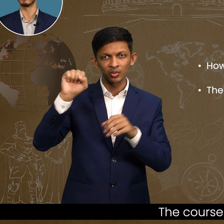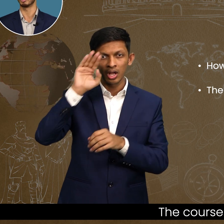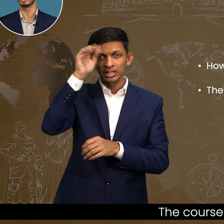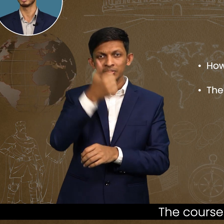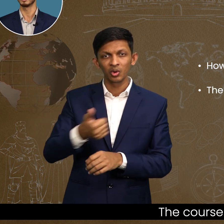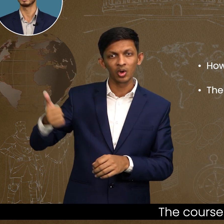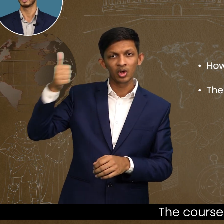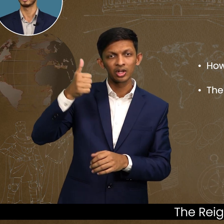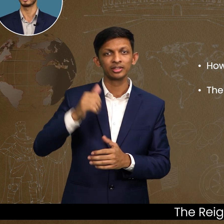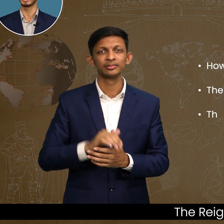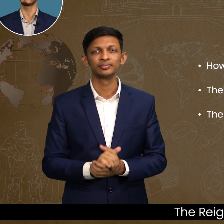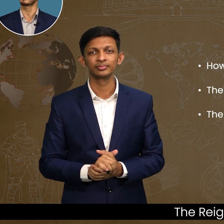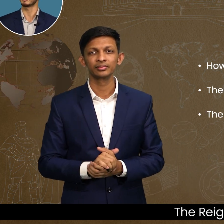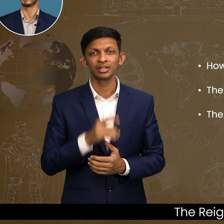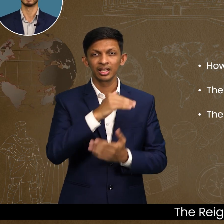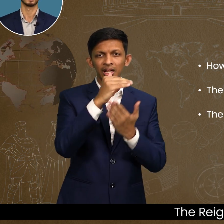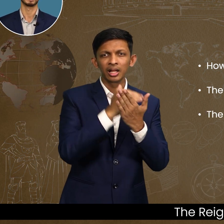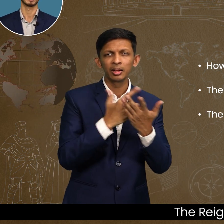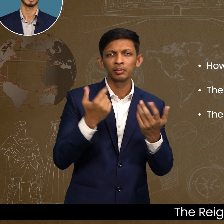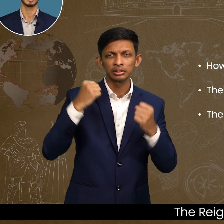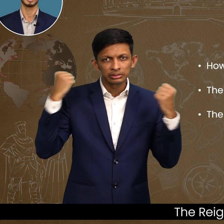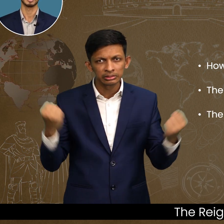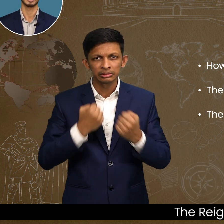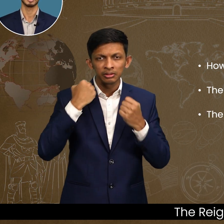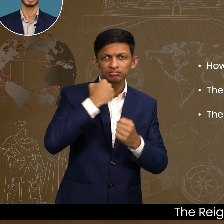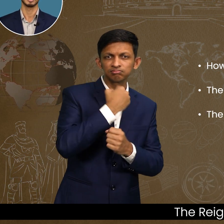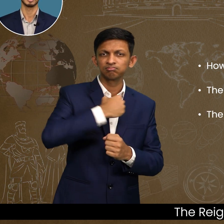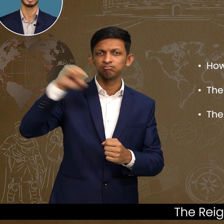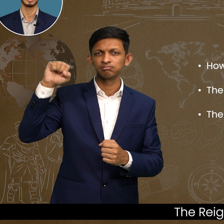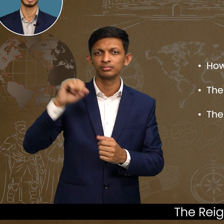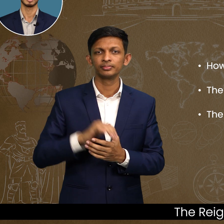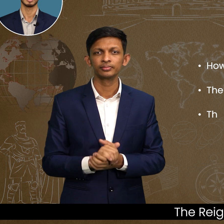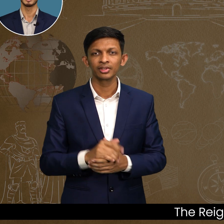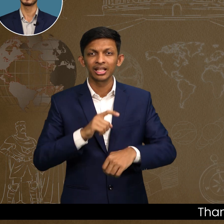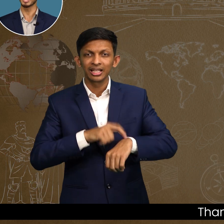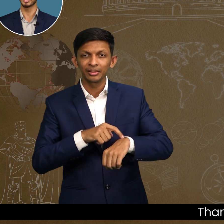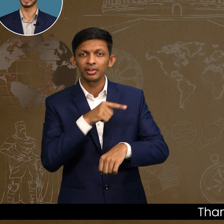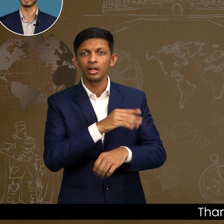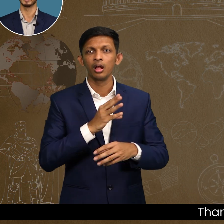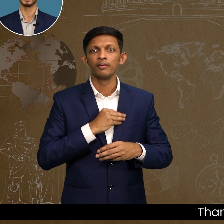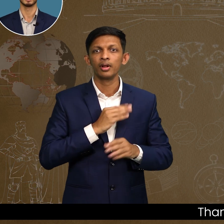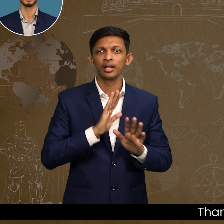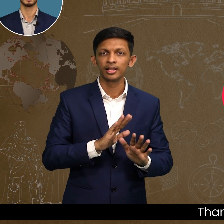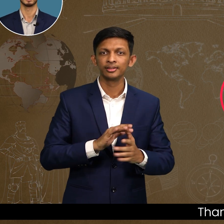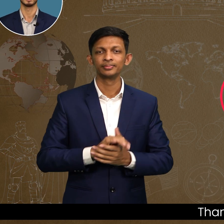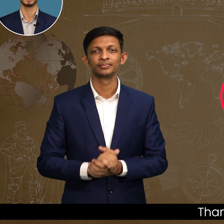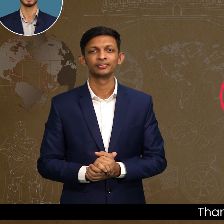of the revolt, the reign of terror. Thank you.